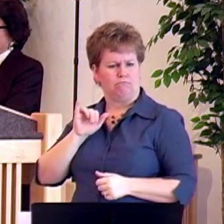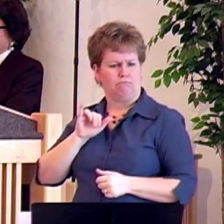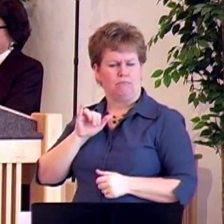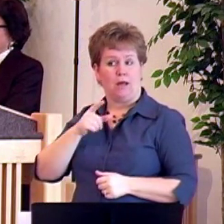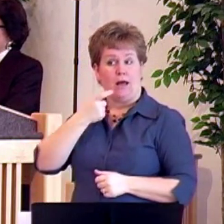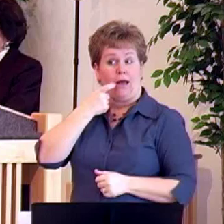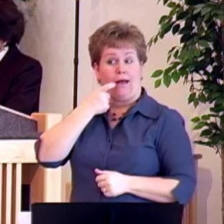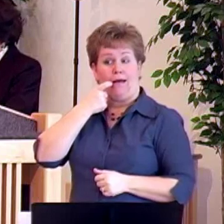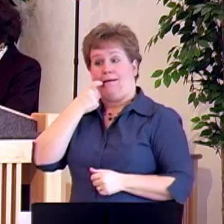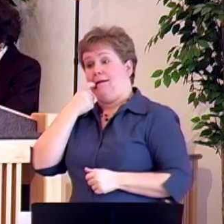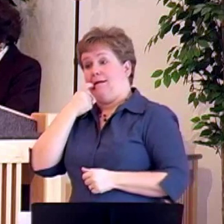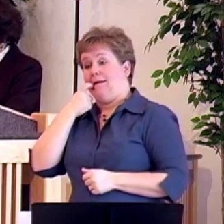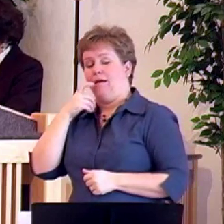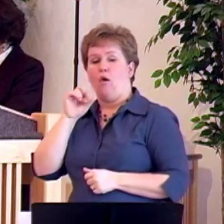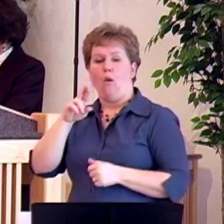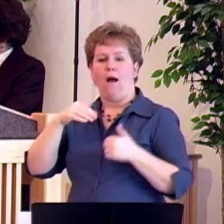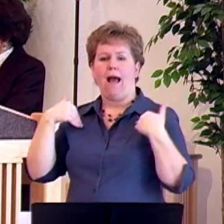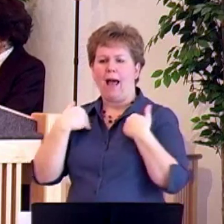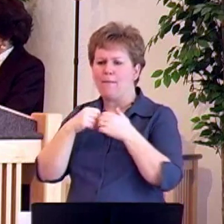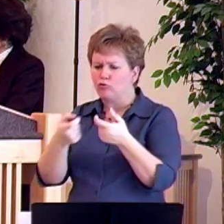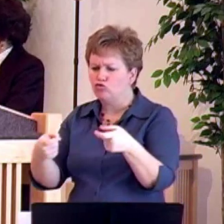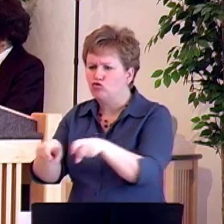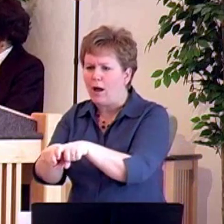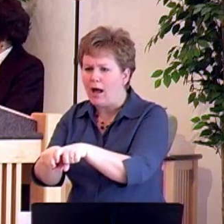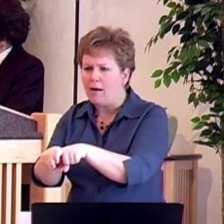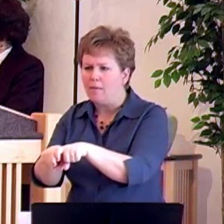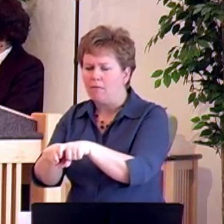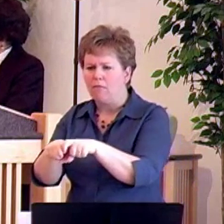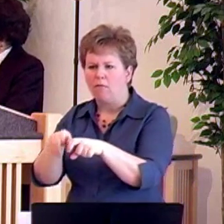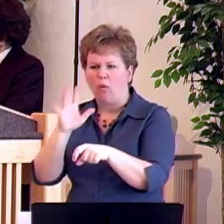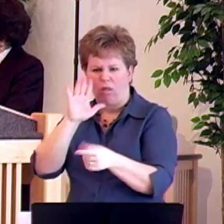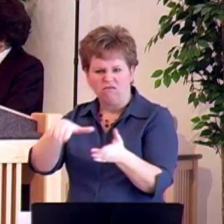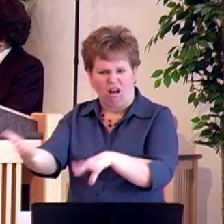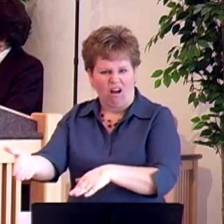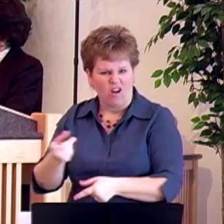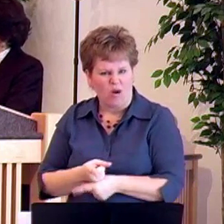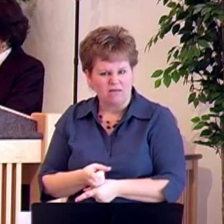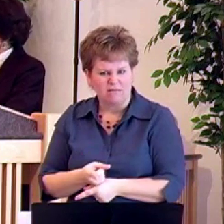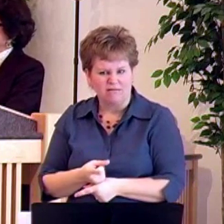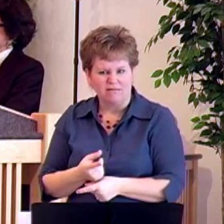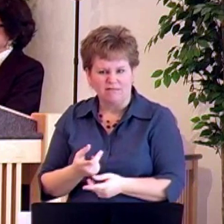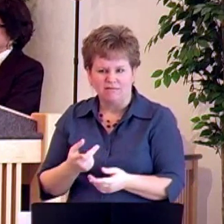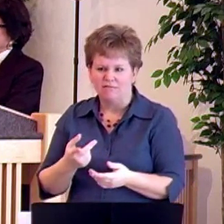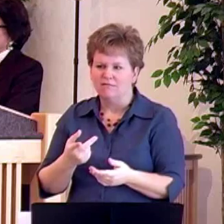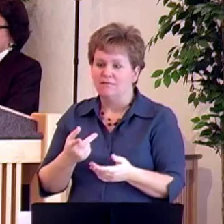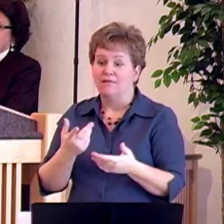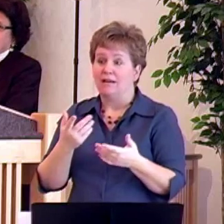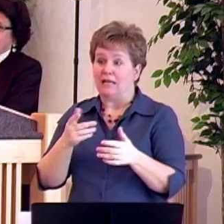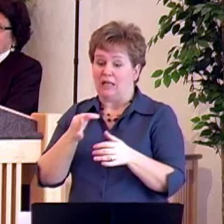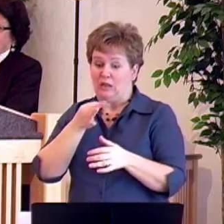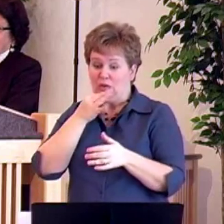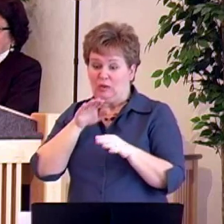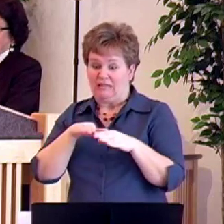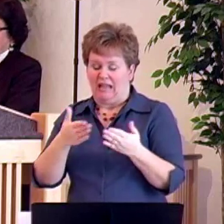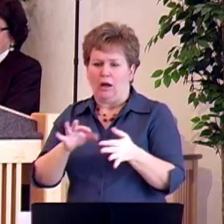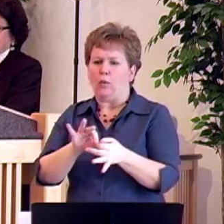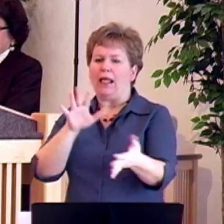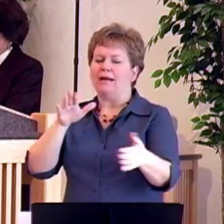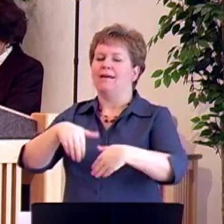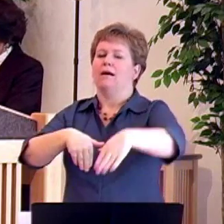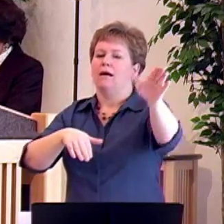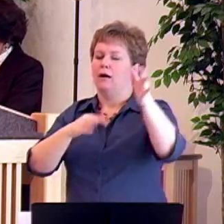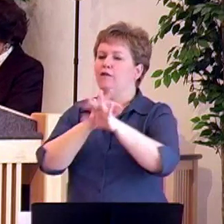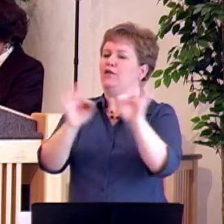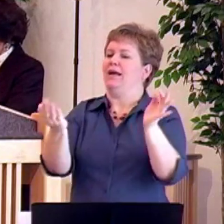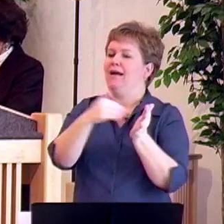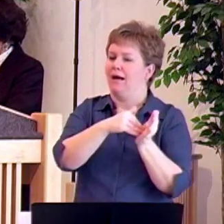line, an animal in a trap, faces certain death, and then is released to swim again or to